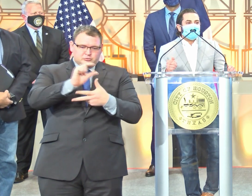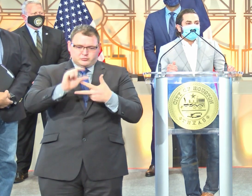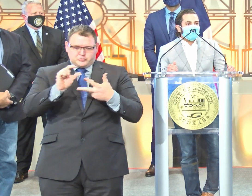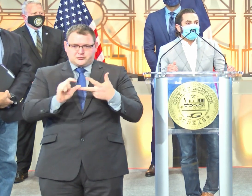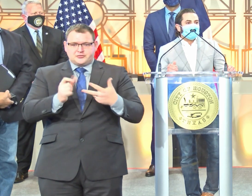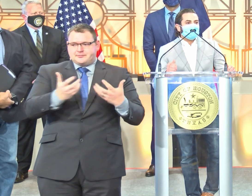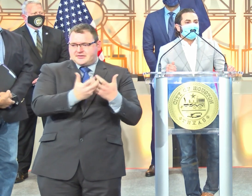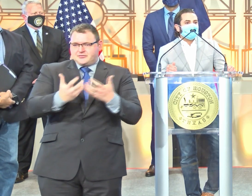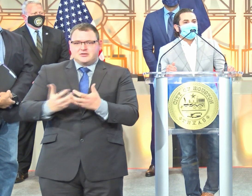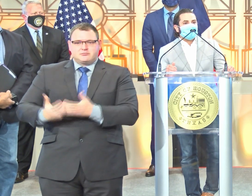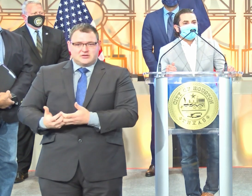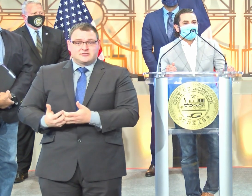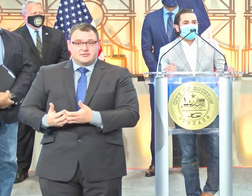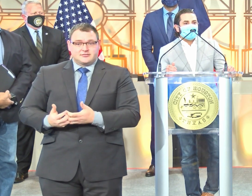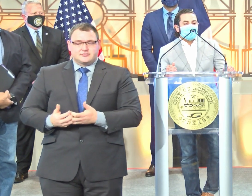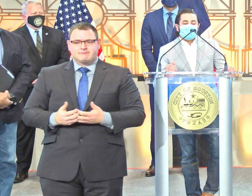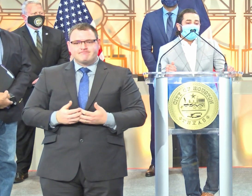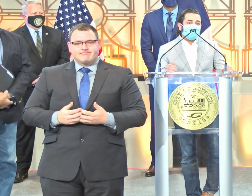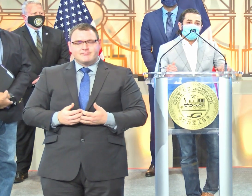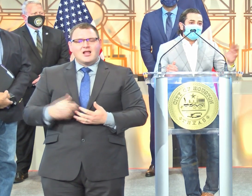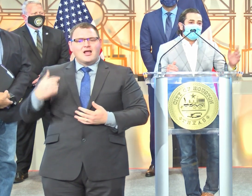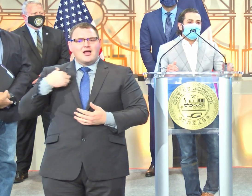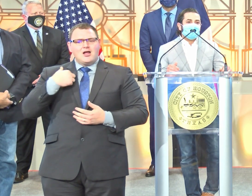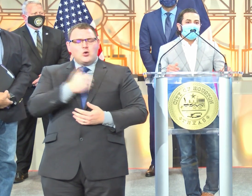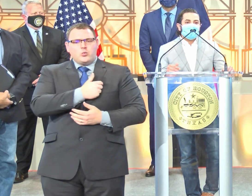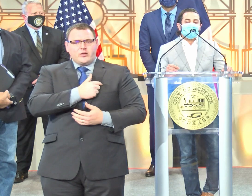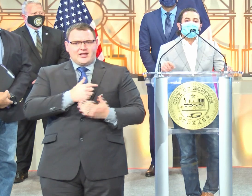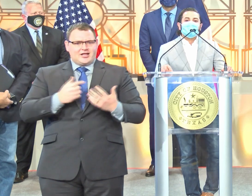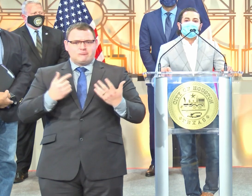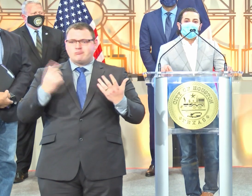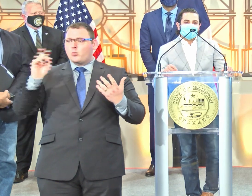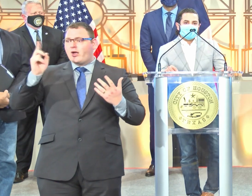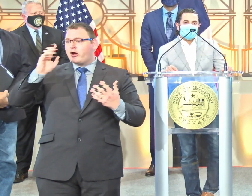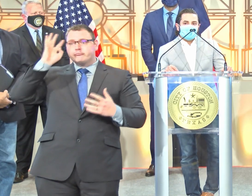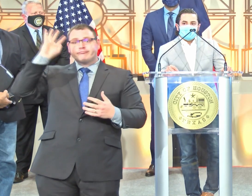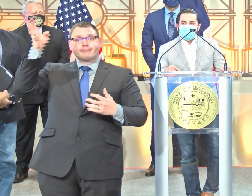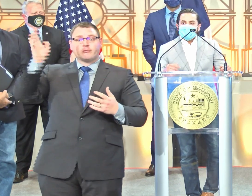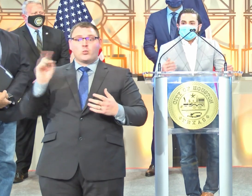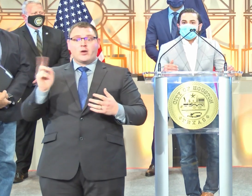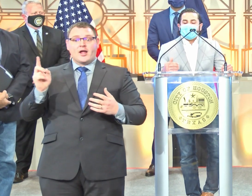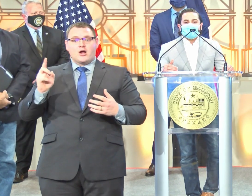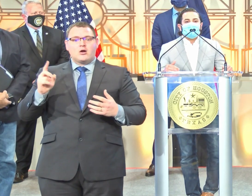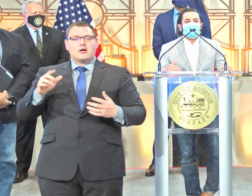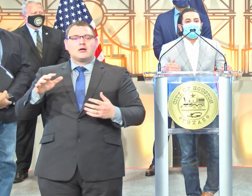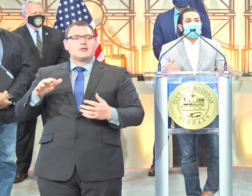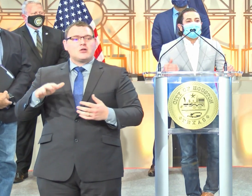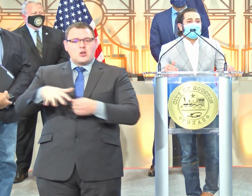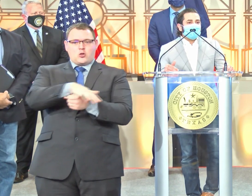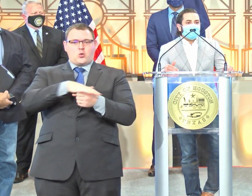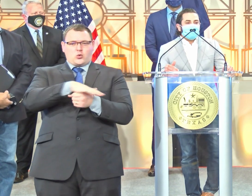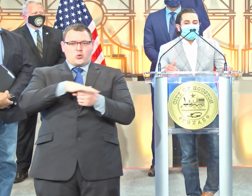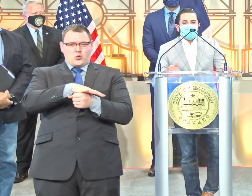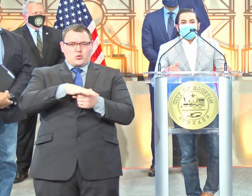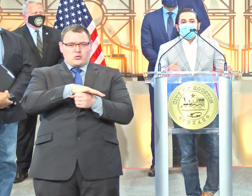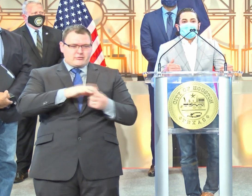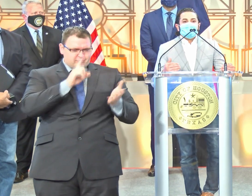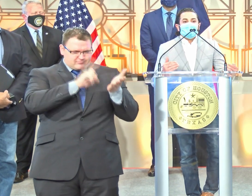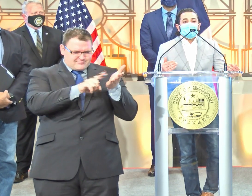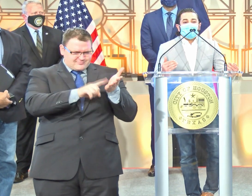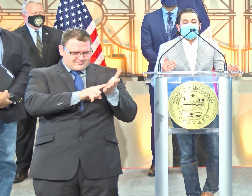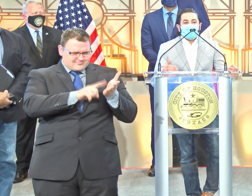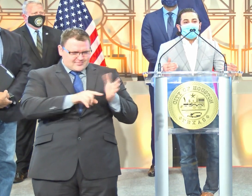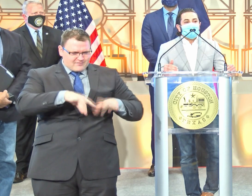so many people to making this happen. It's going to be a terrific 2 years. We're going to watch the results. We will be held